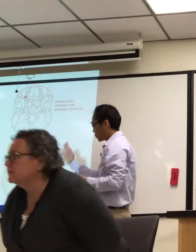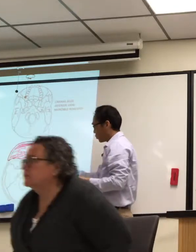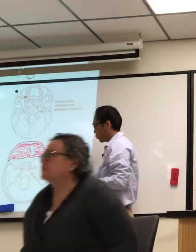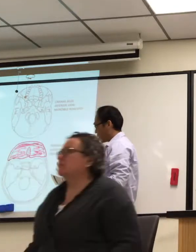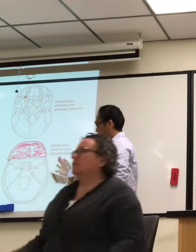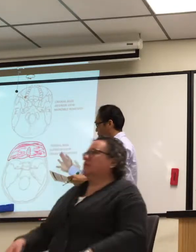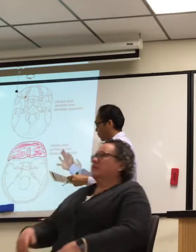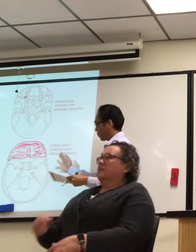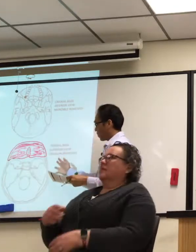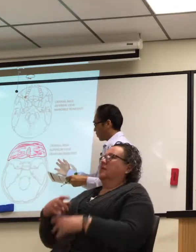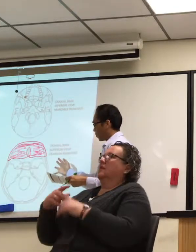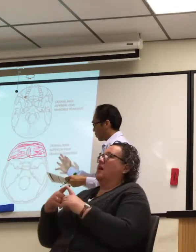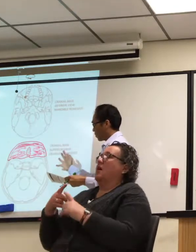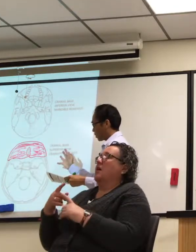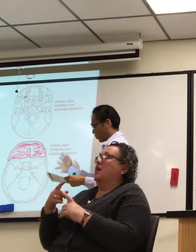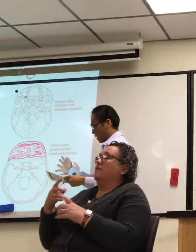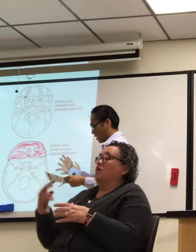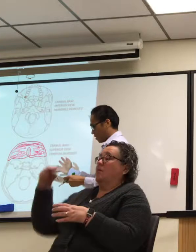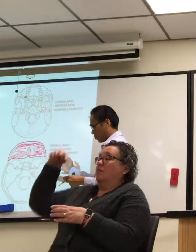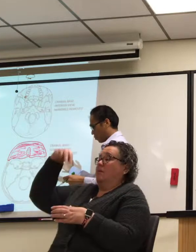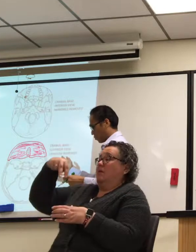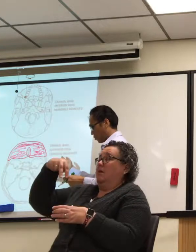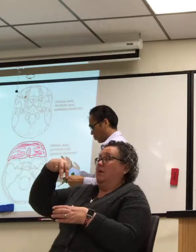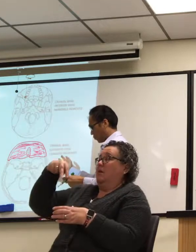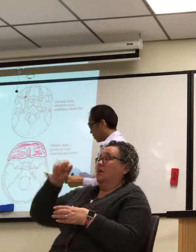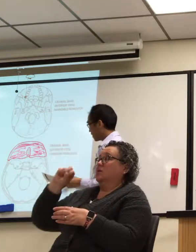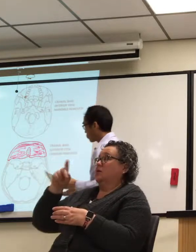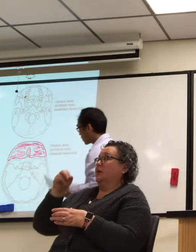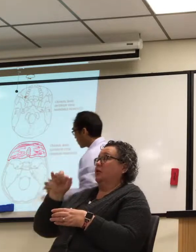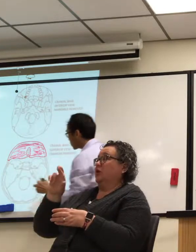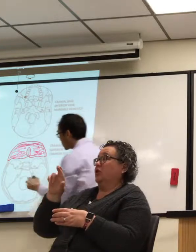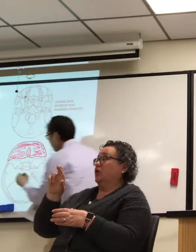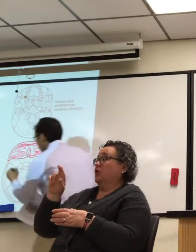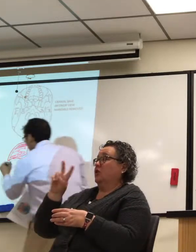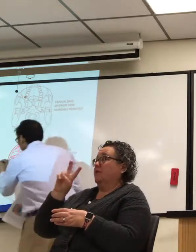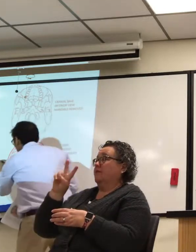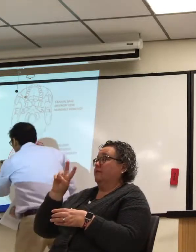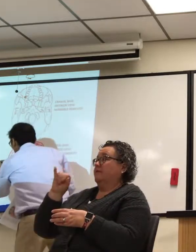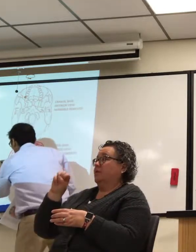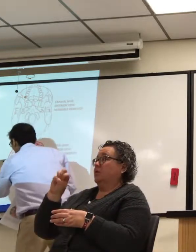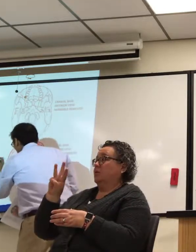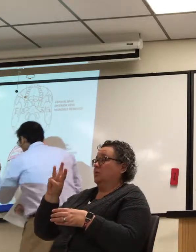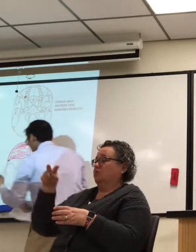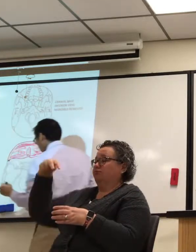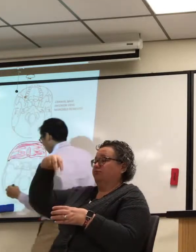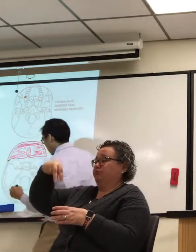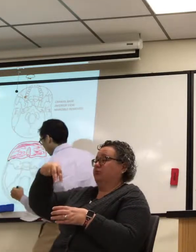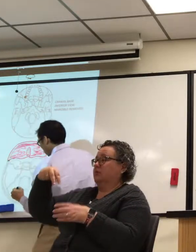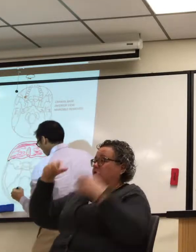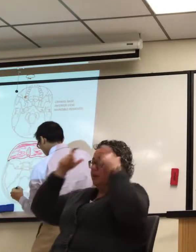From the superior view, cranium removed, it pretty much goes from here